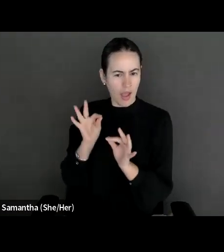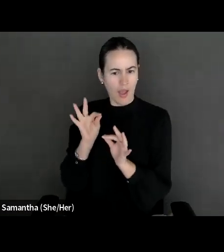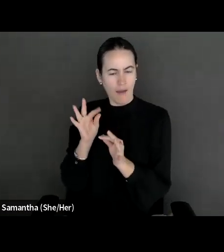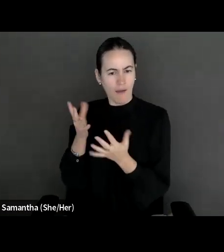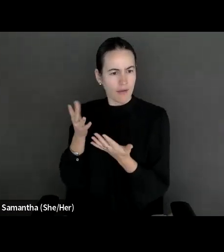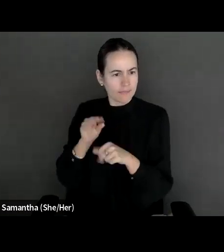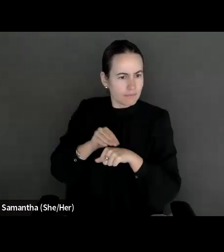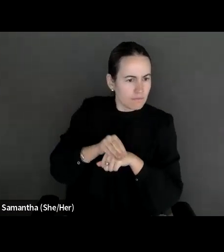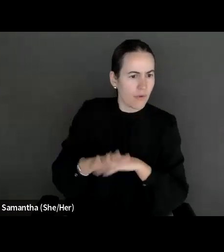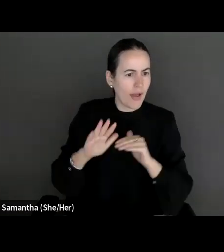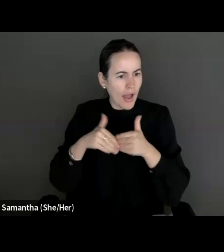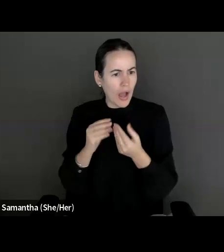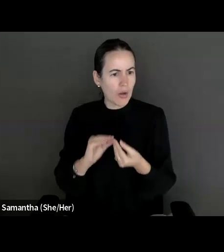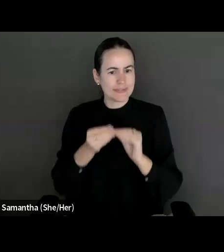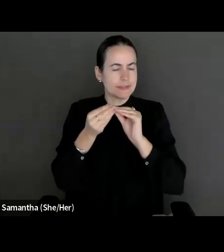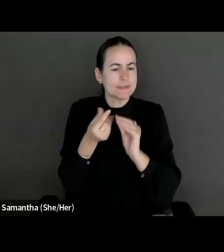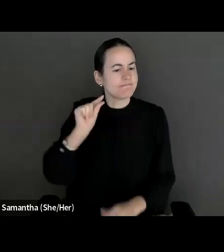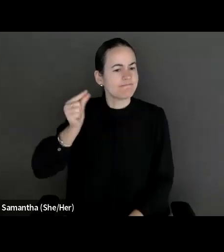scales.